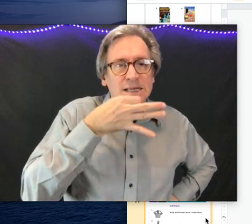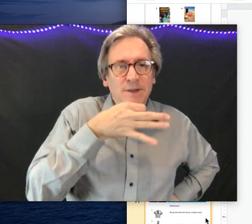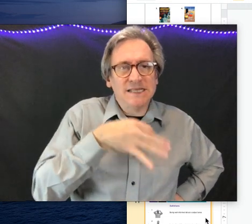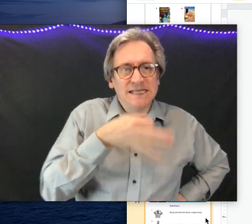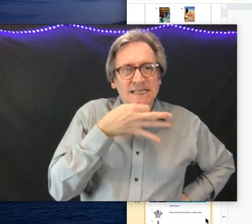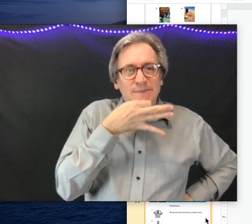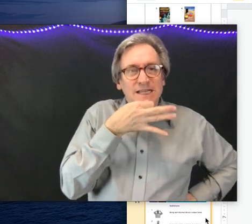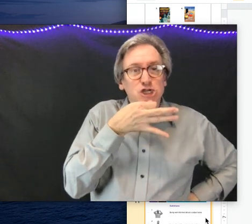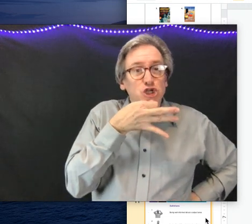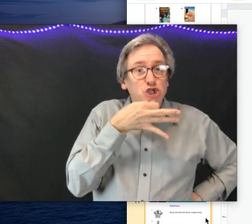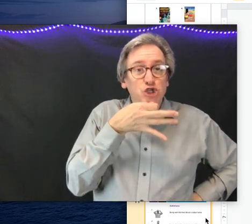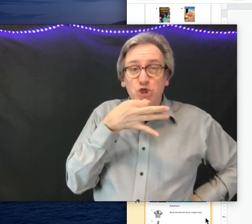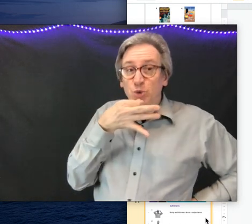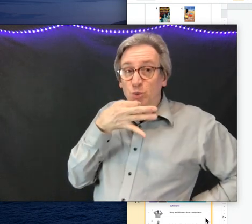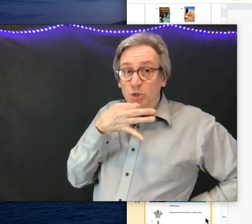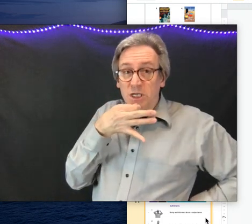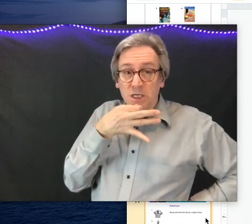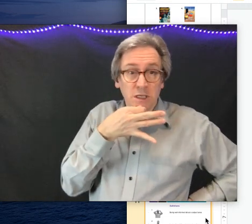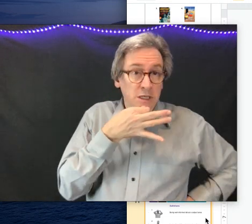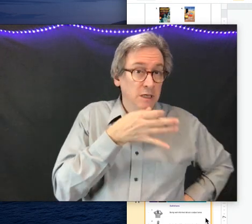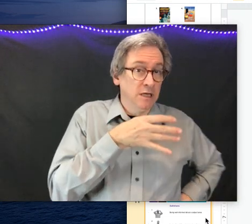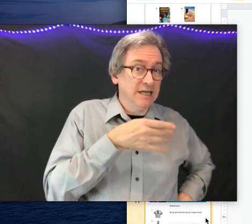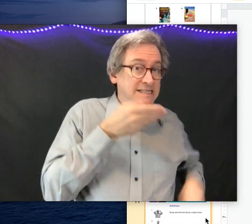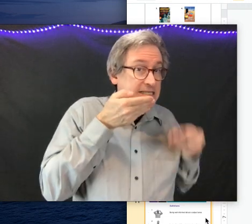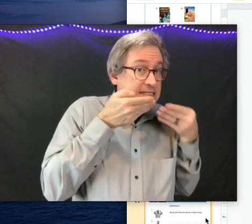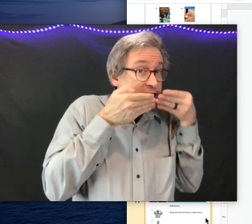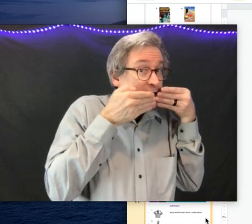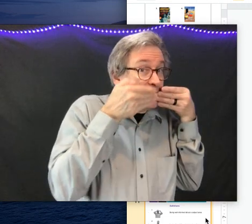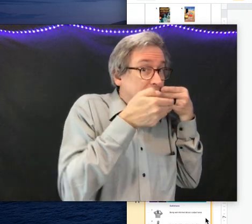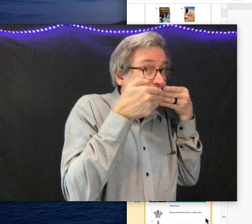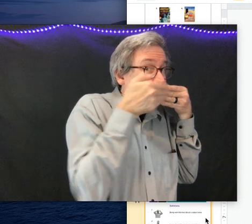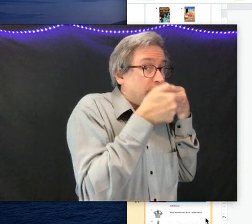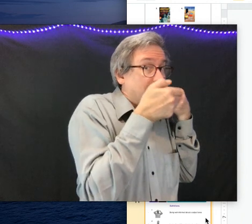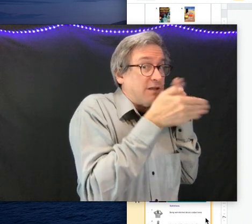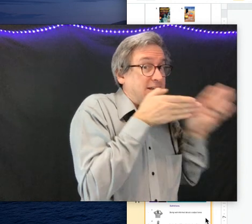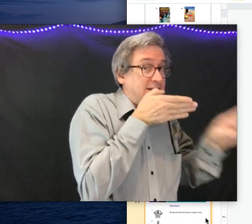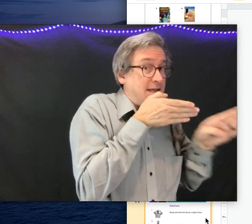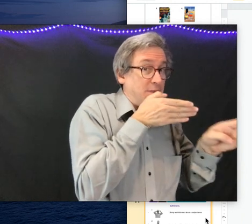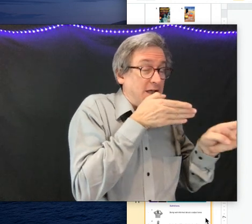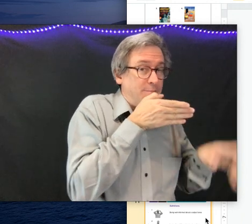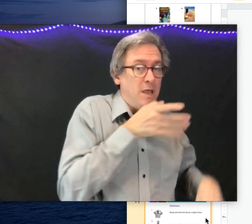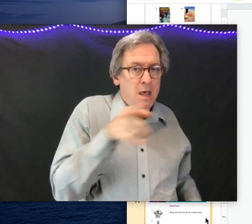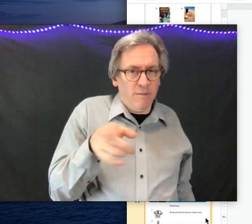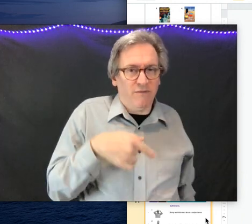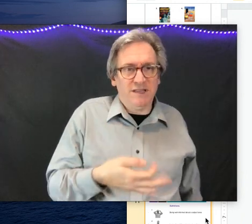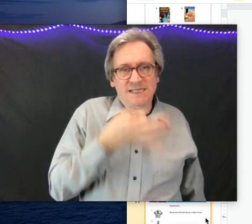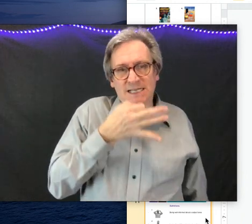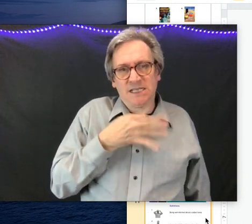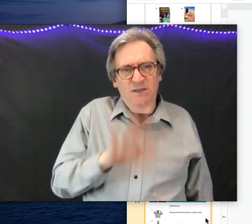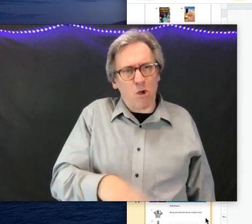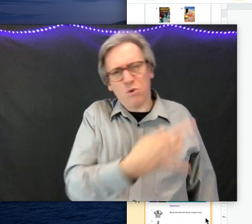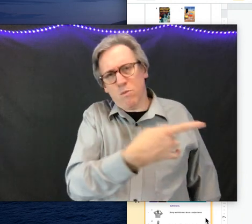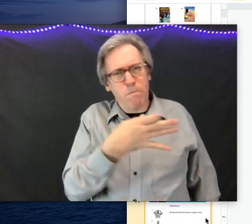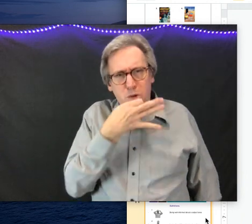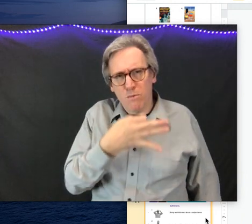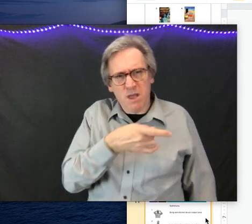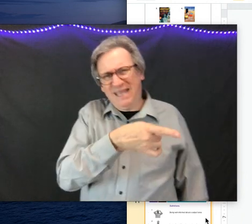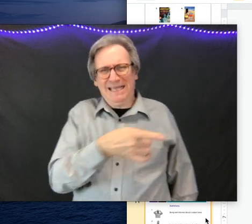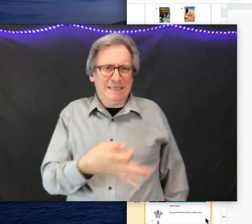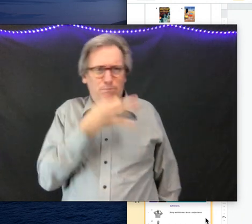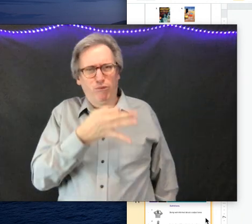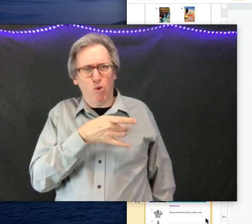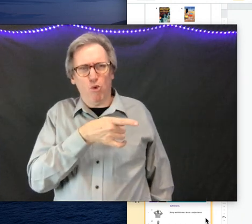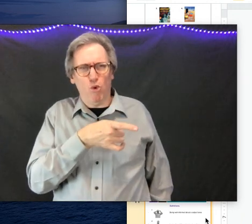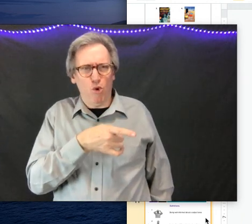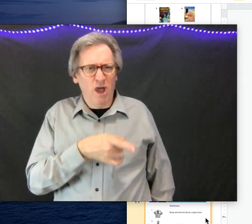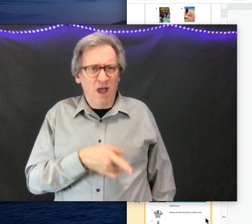In some places, this means soon, because it's just a little bit forward on the timeline. But for this, it's like, oh, boom,